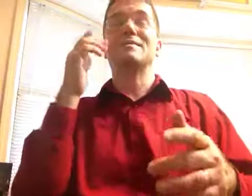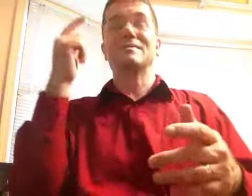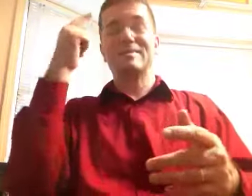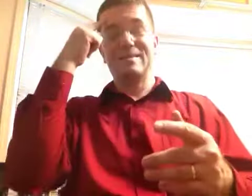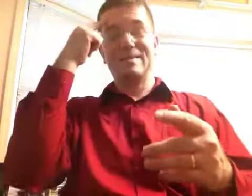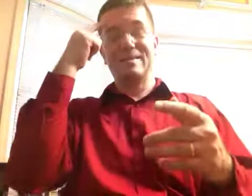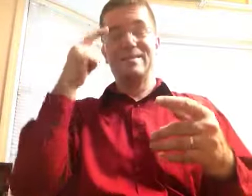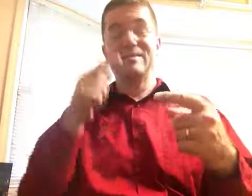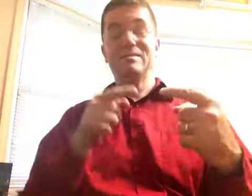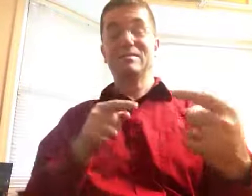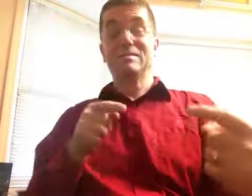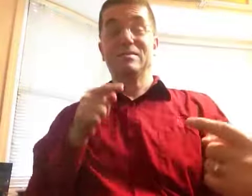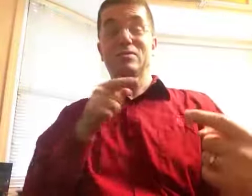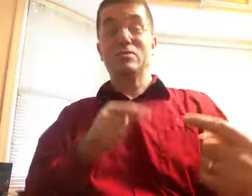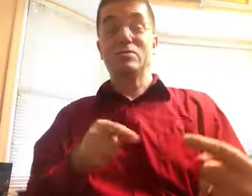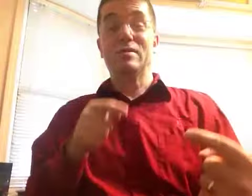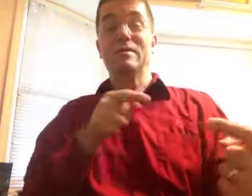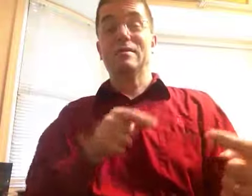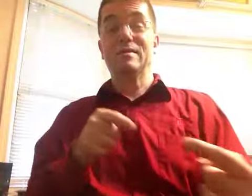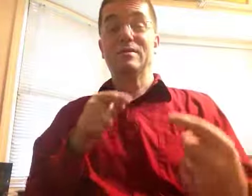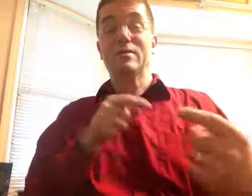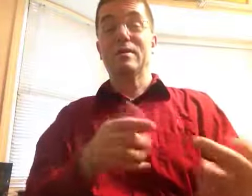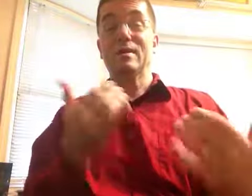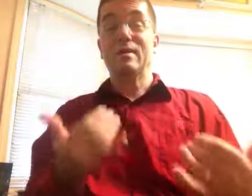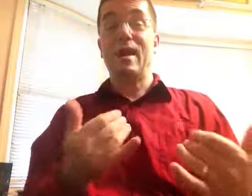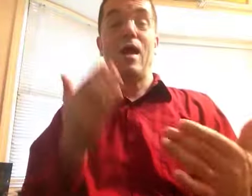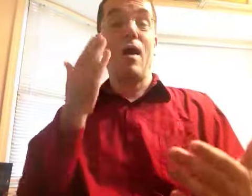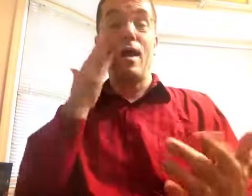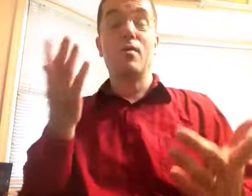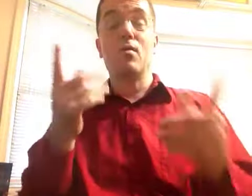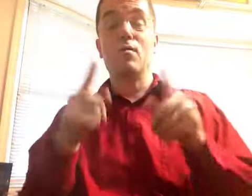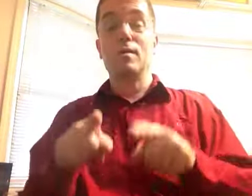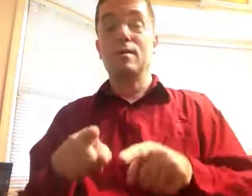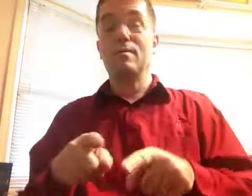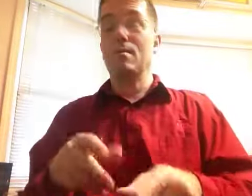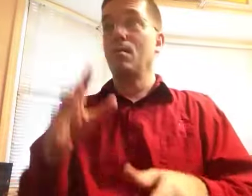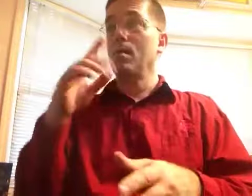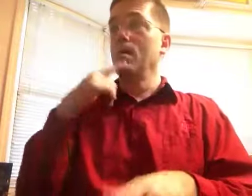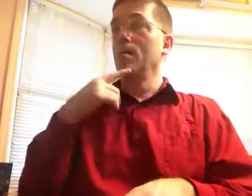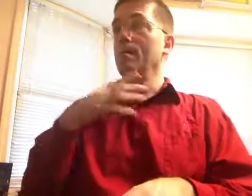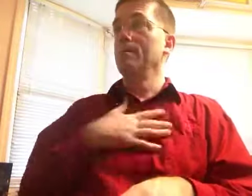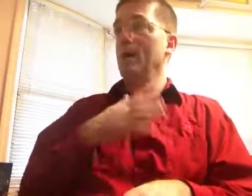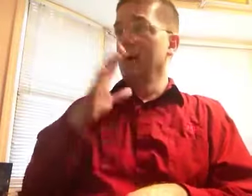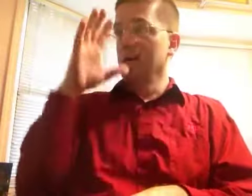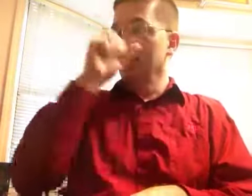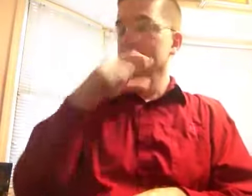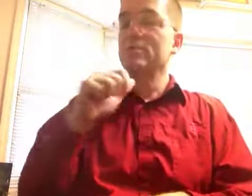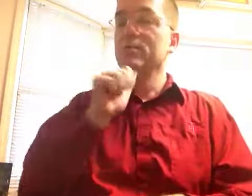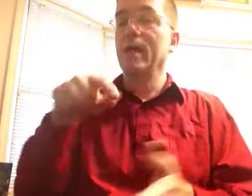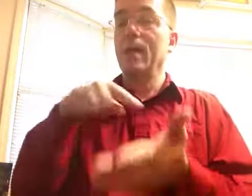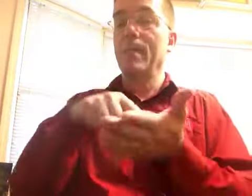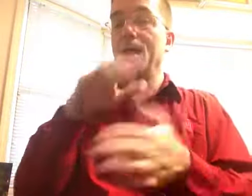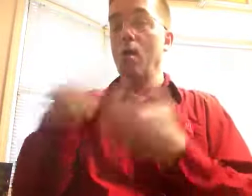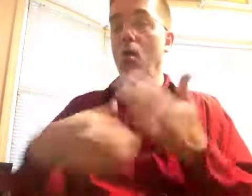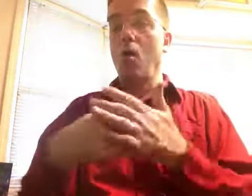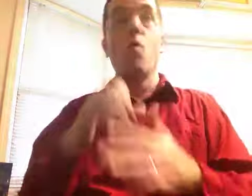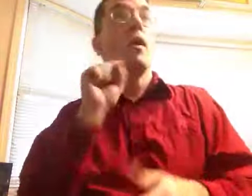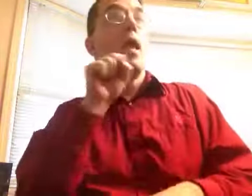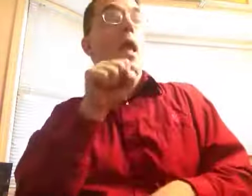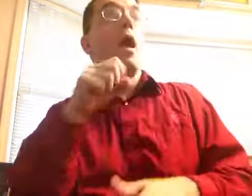uprooting everything? And well, my guess is that you can't pay all of these bills. Well, we have been able to. That's the thing. We